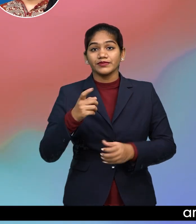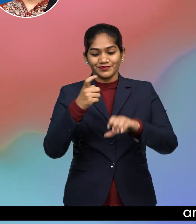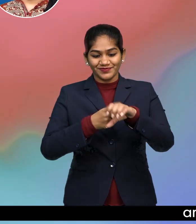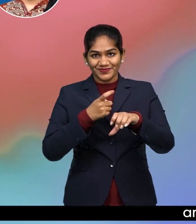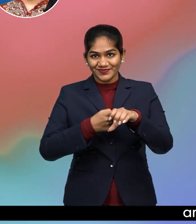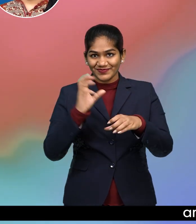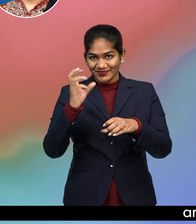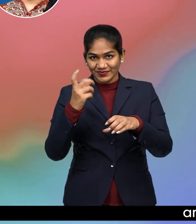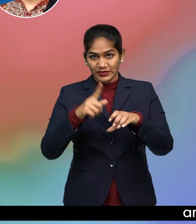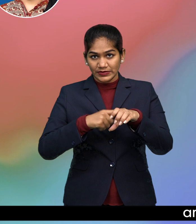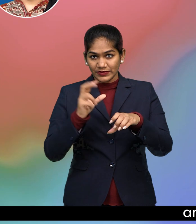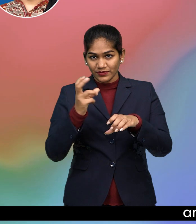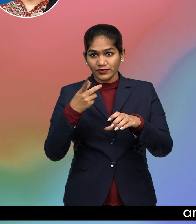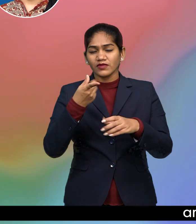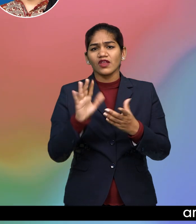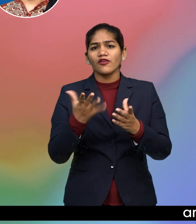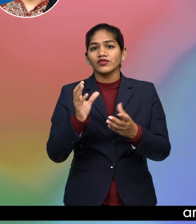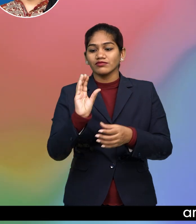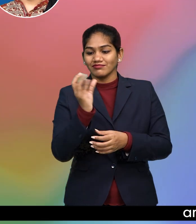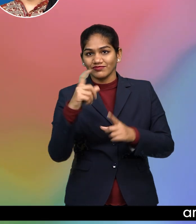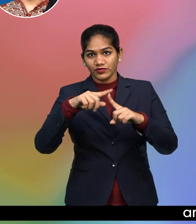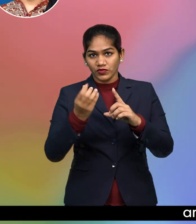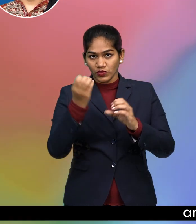and potato by tuber.